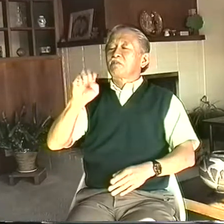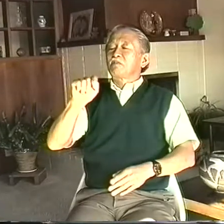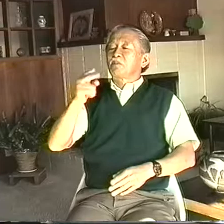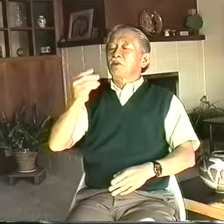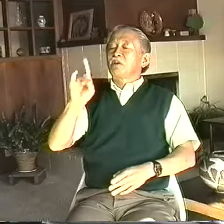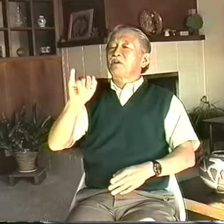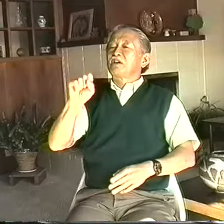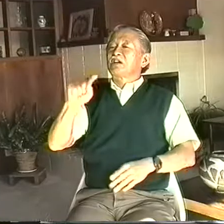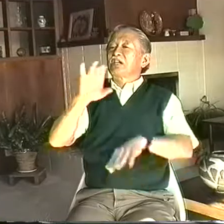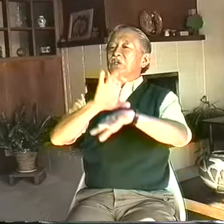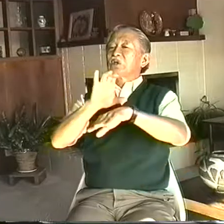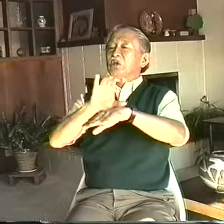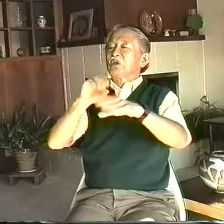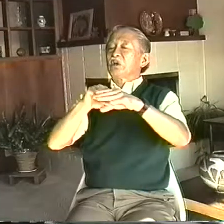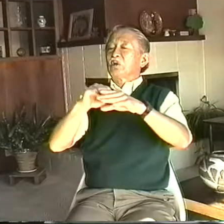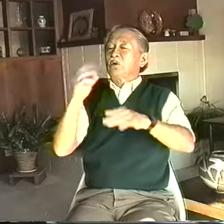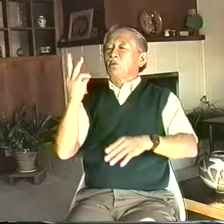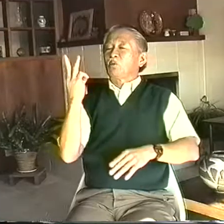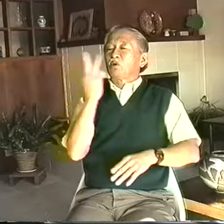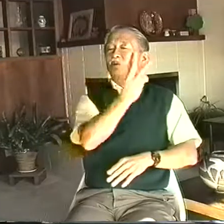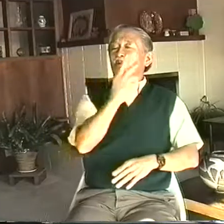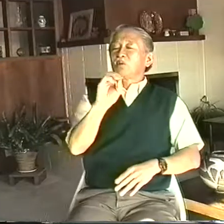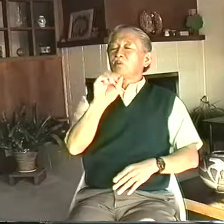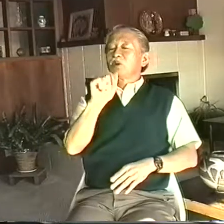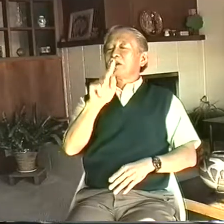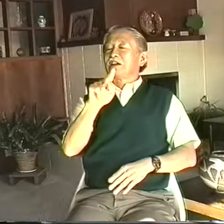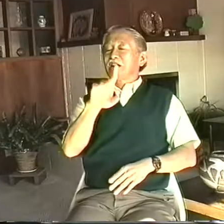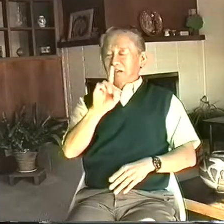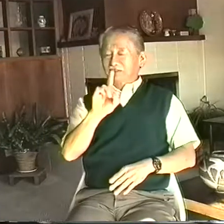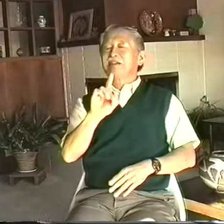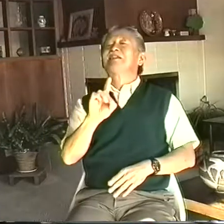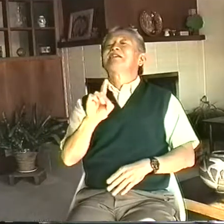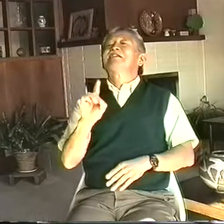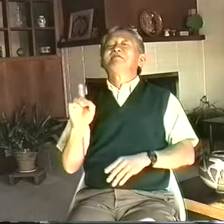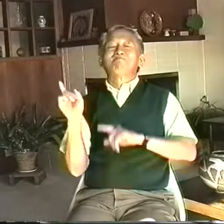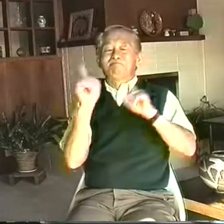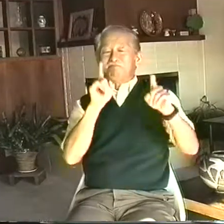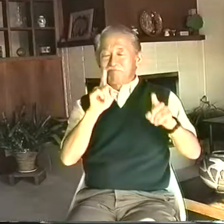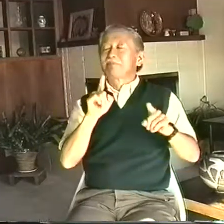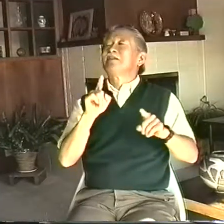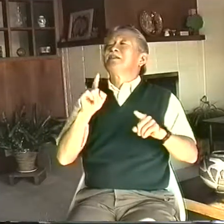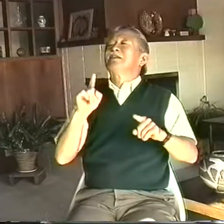My parents were active in the Japanese American Methodist Church in West Oakland.